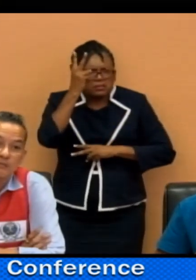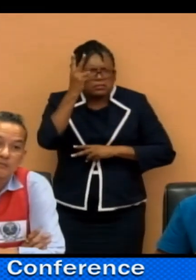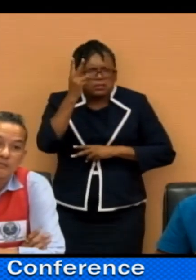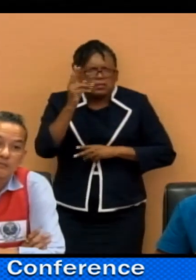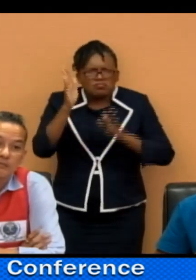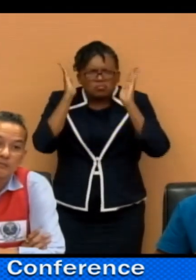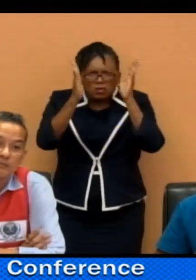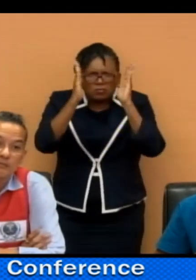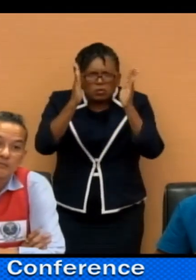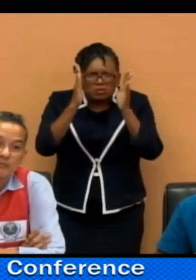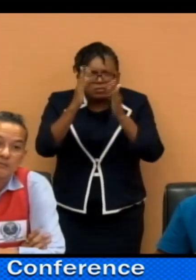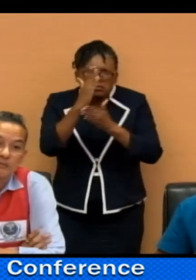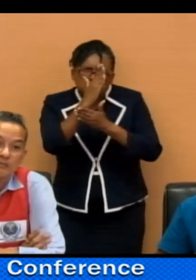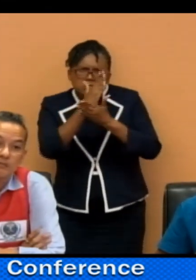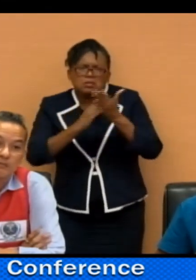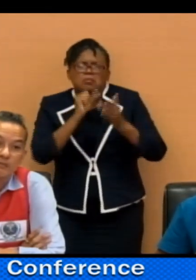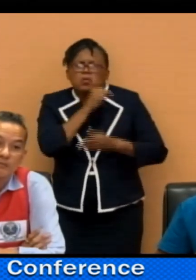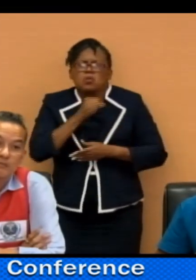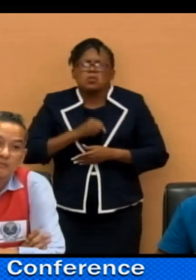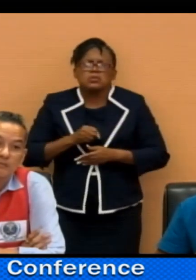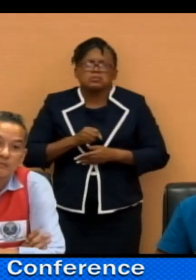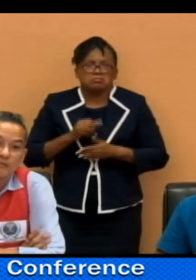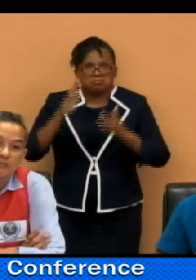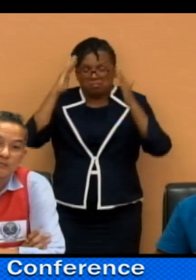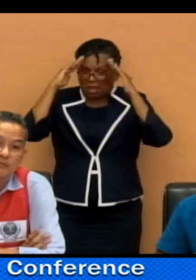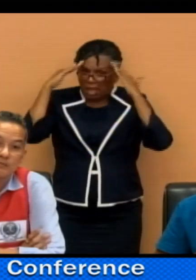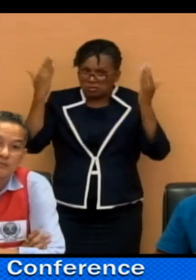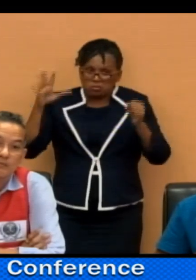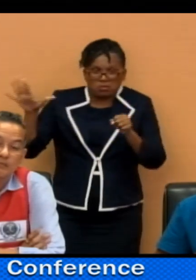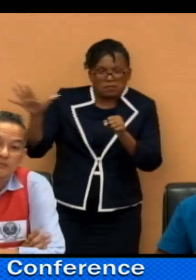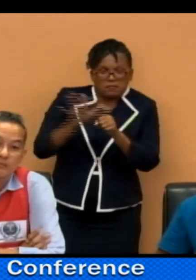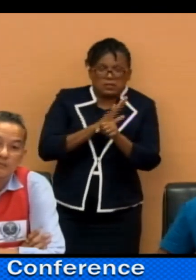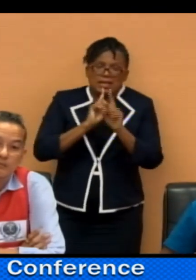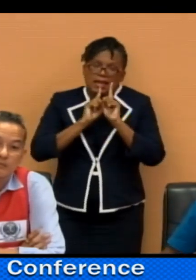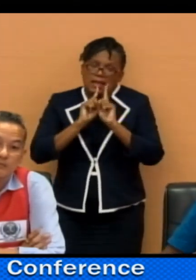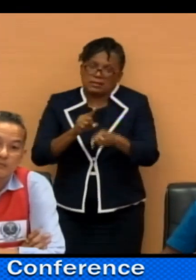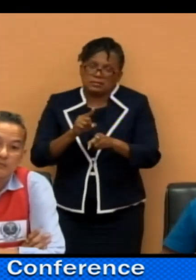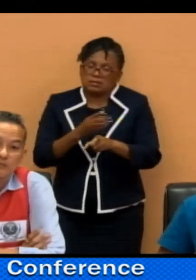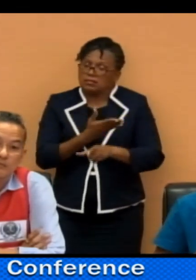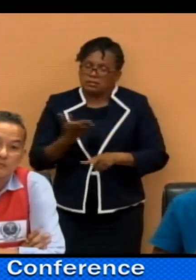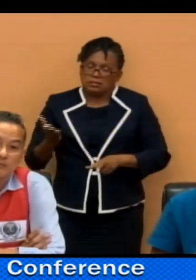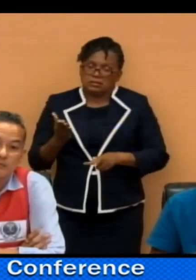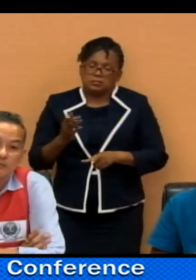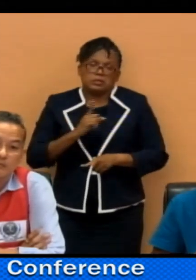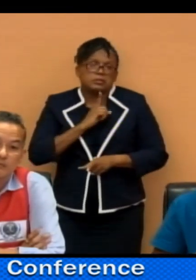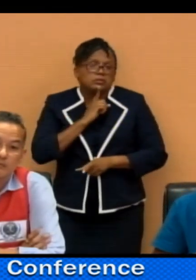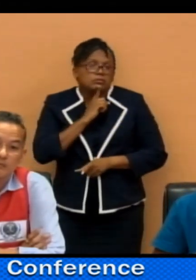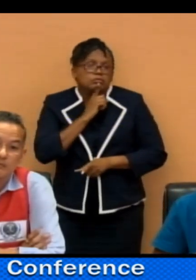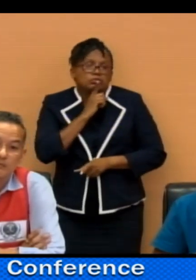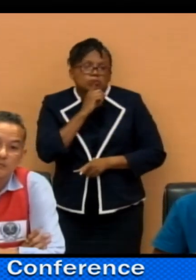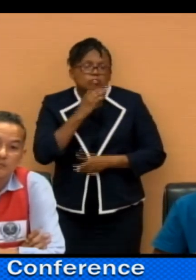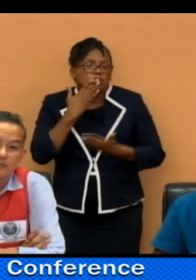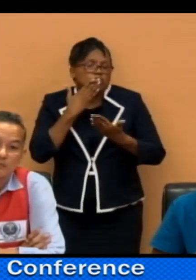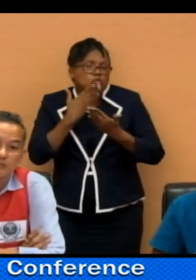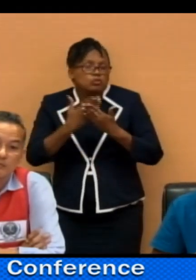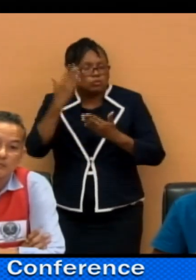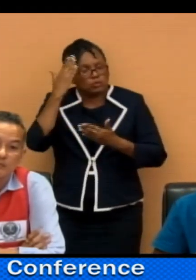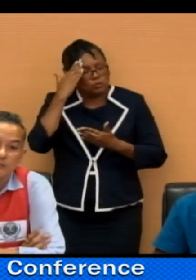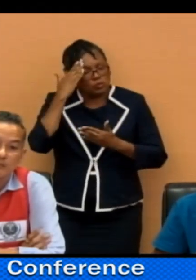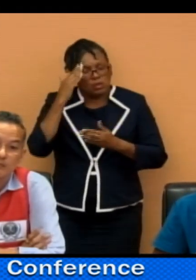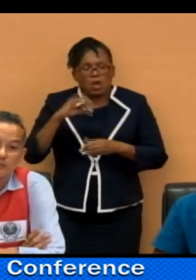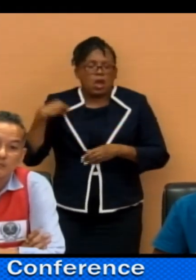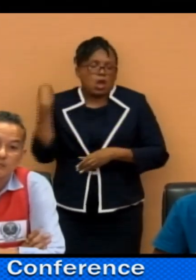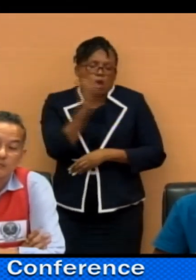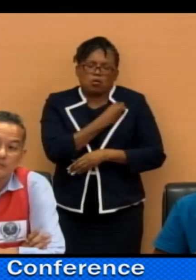and I don't know the full answer to this, but it's reassuring to know that our children may